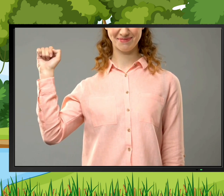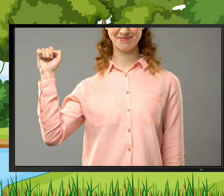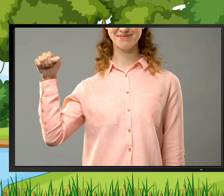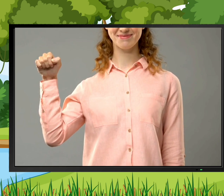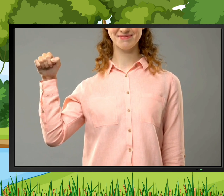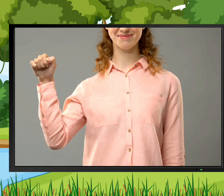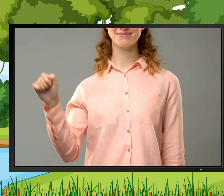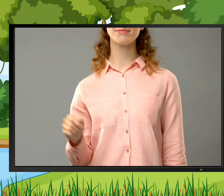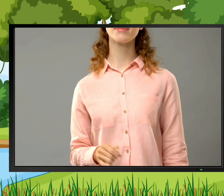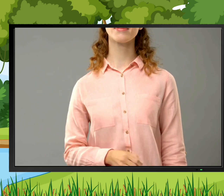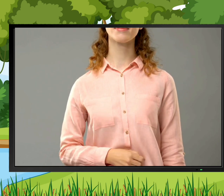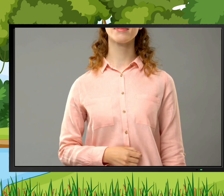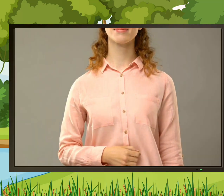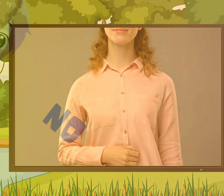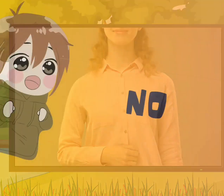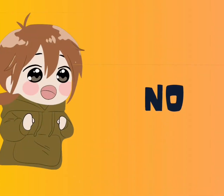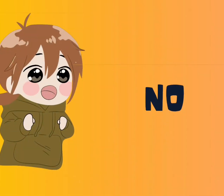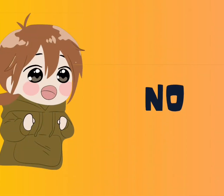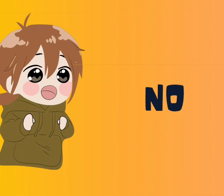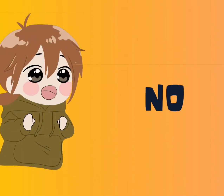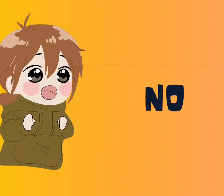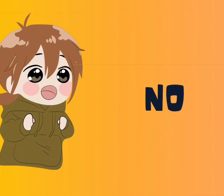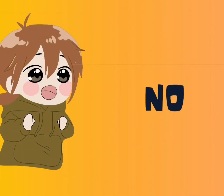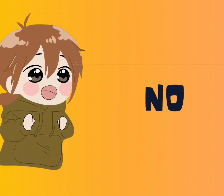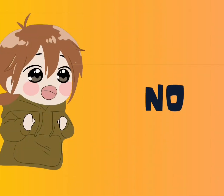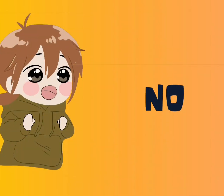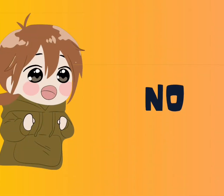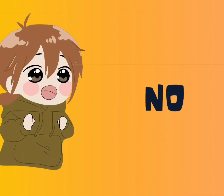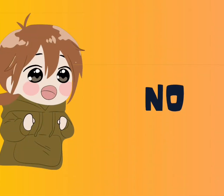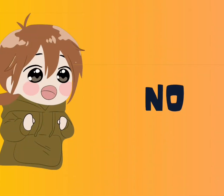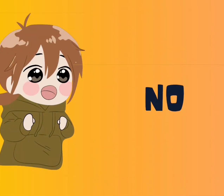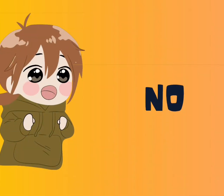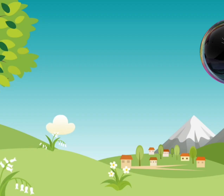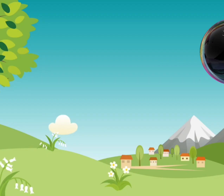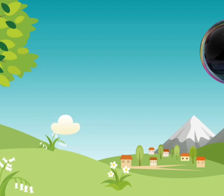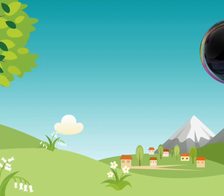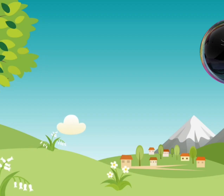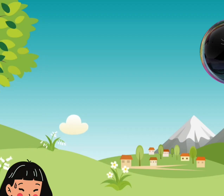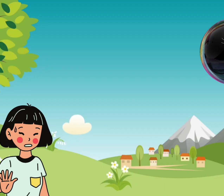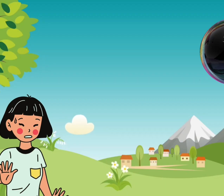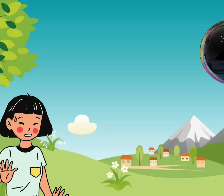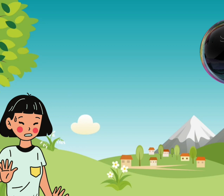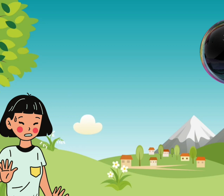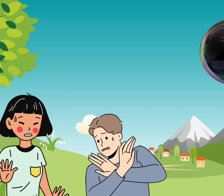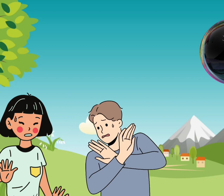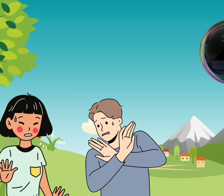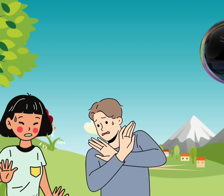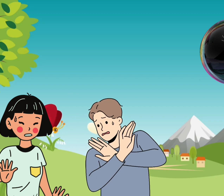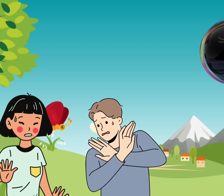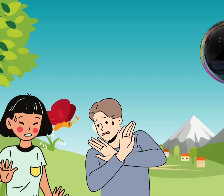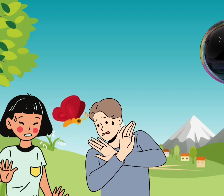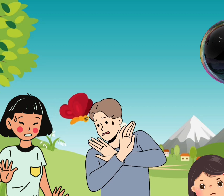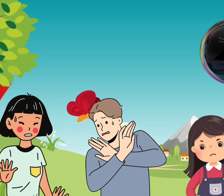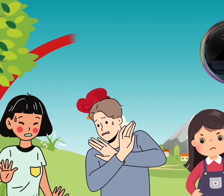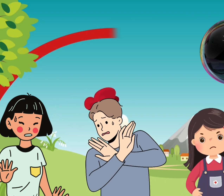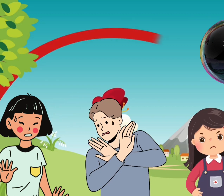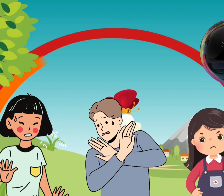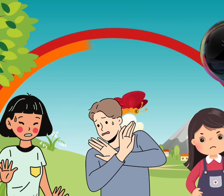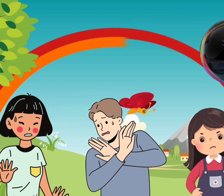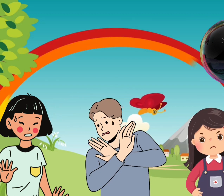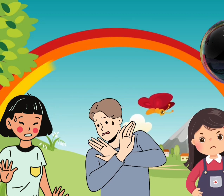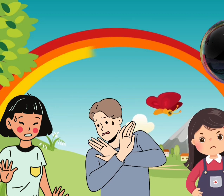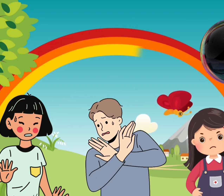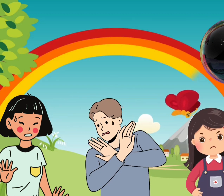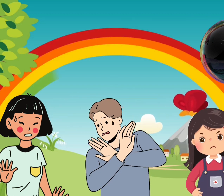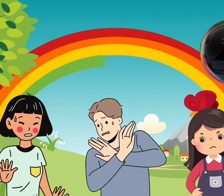When you're asked a question and you don't like it, you say no. No, no, no,